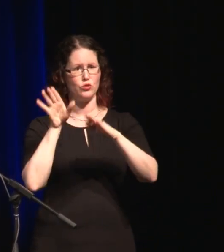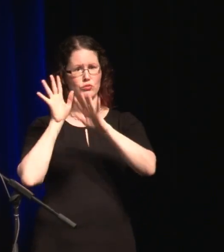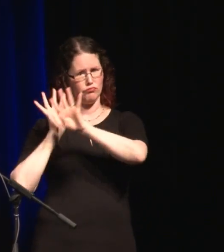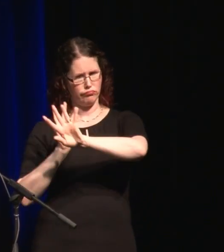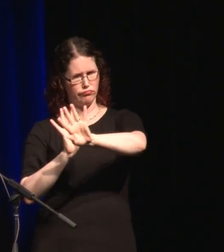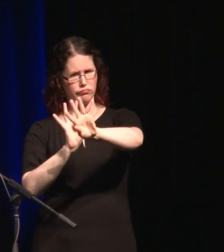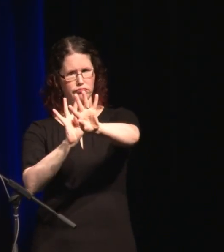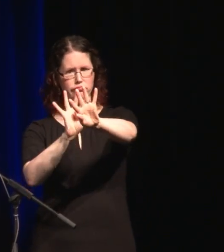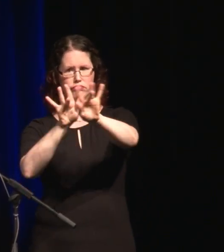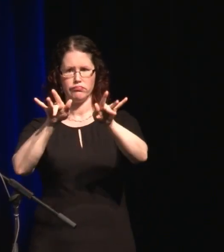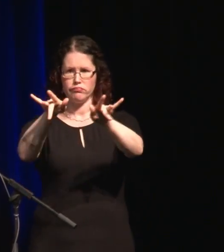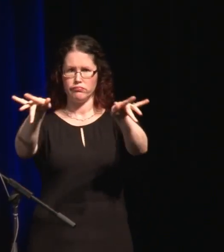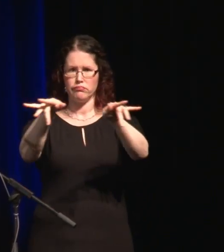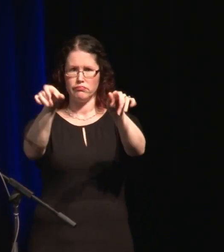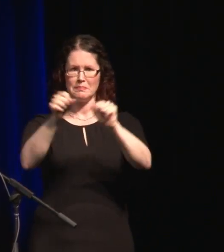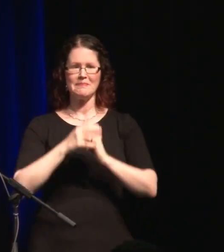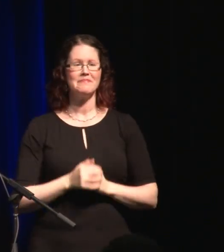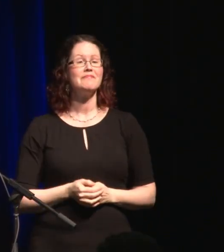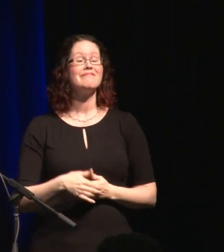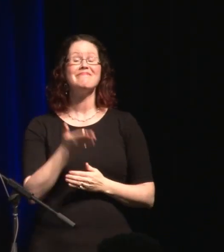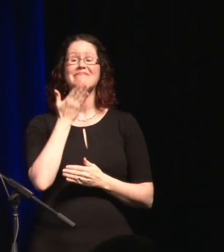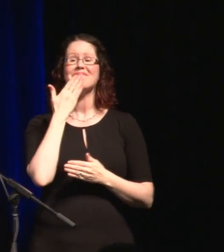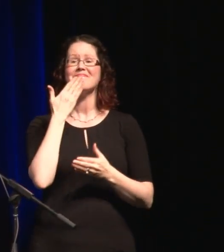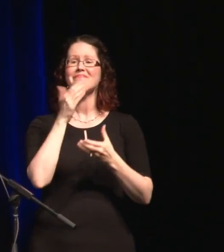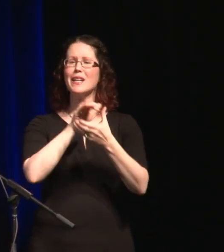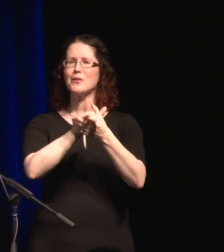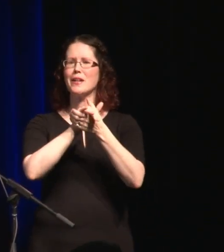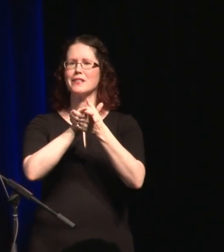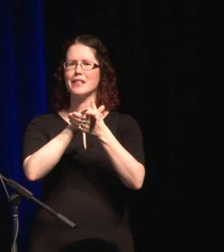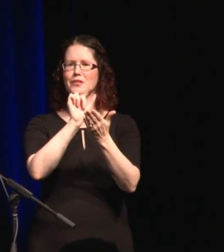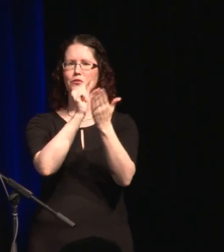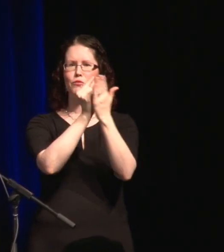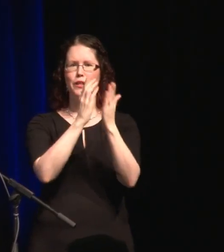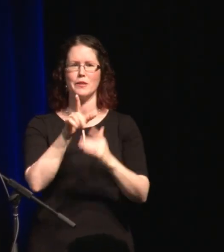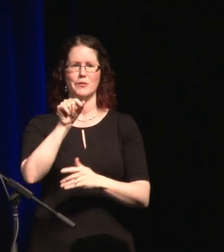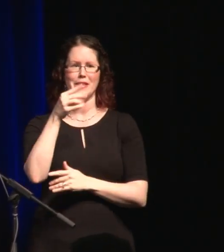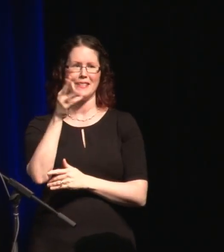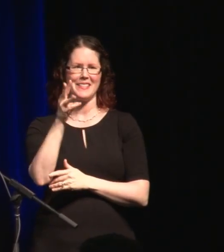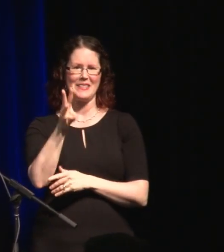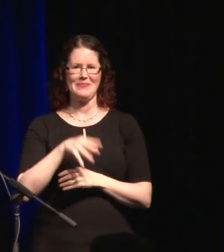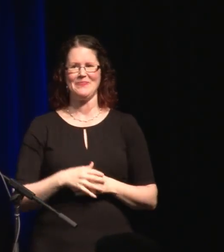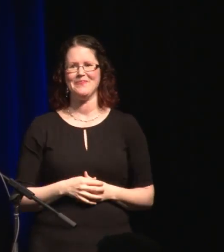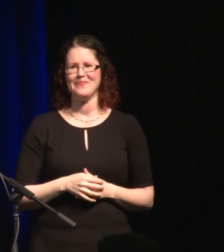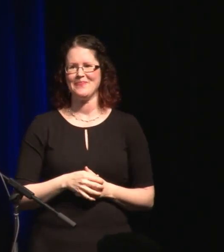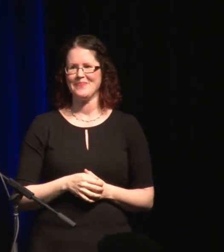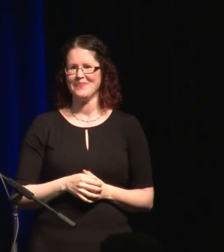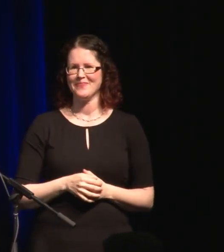the auditorium. Thanks once again, and congratulations, graduates of 2016.